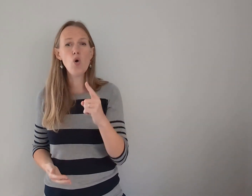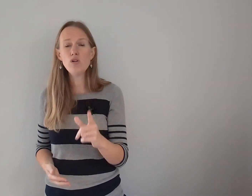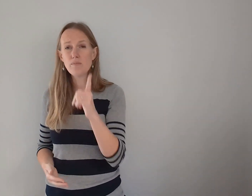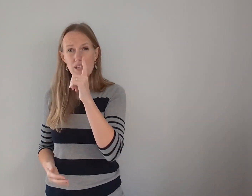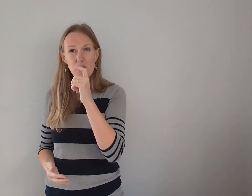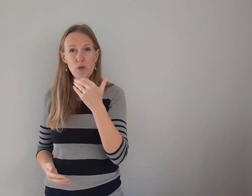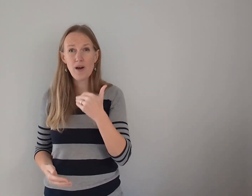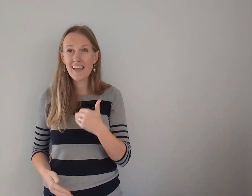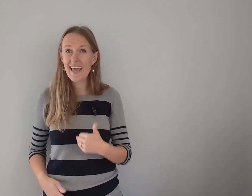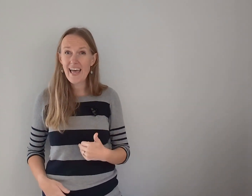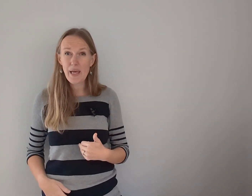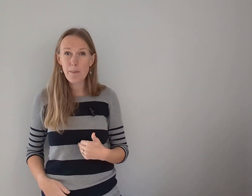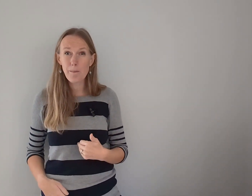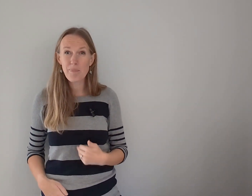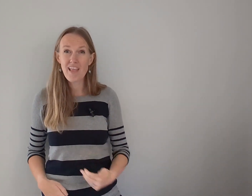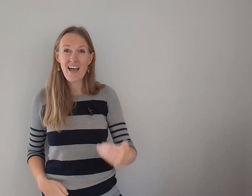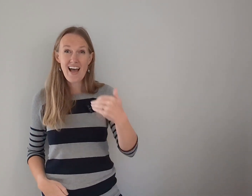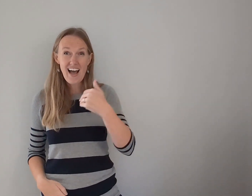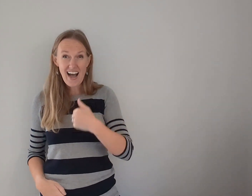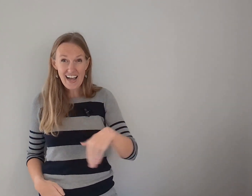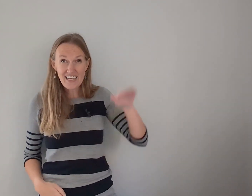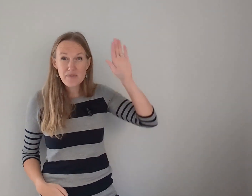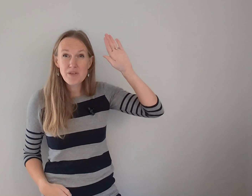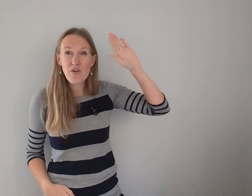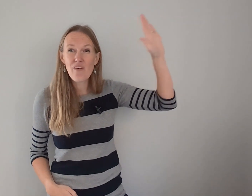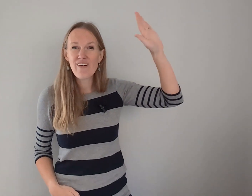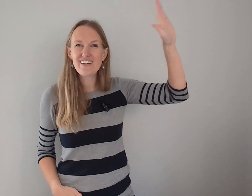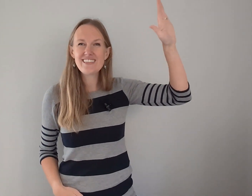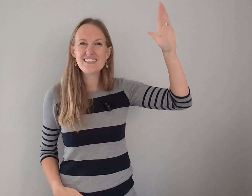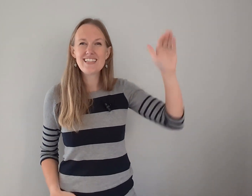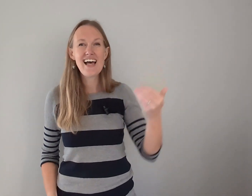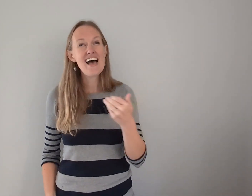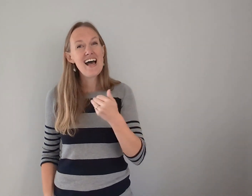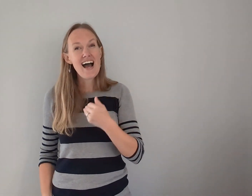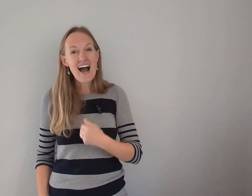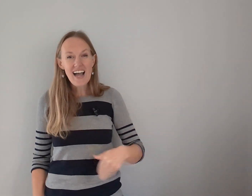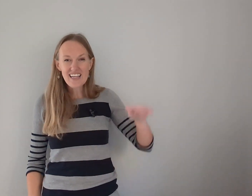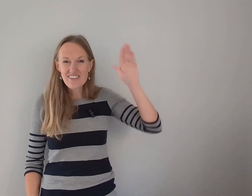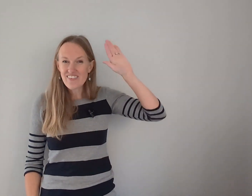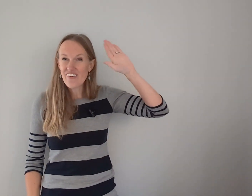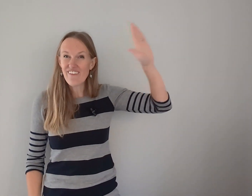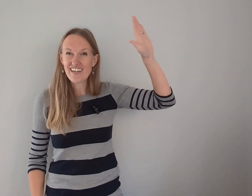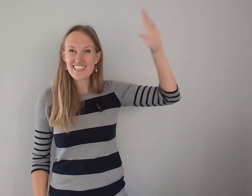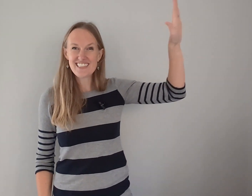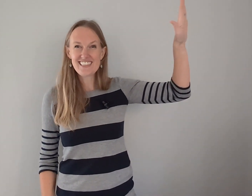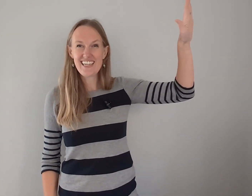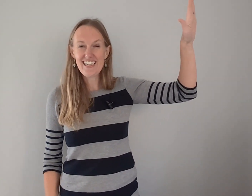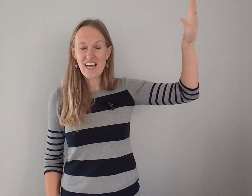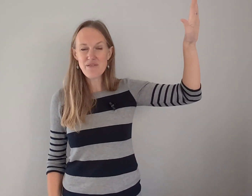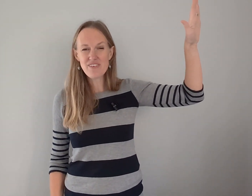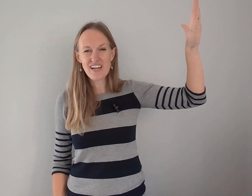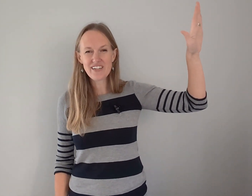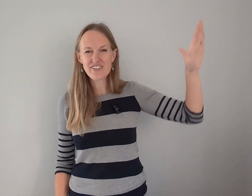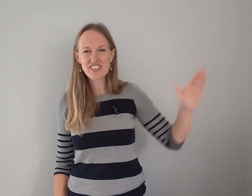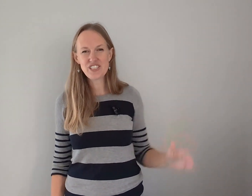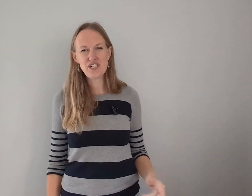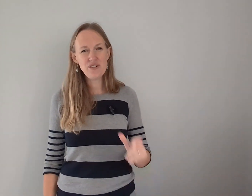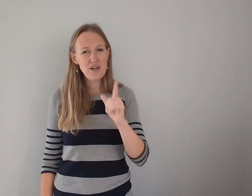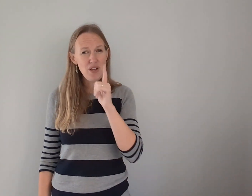told me who I am. I am yours. I am yours. And now moving on to verse 2.